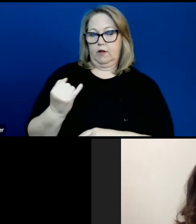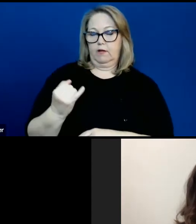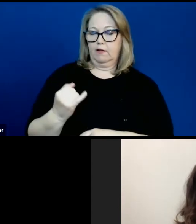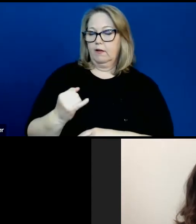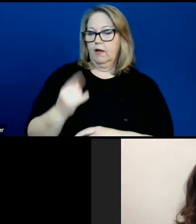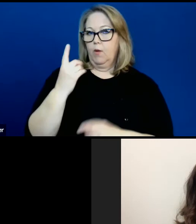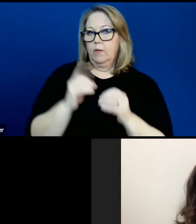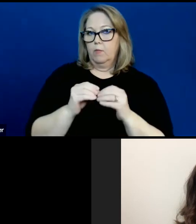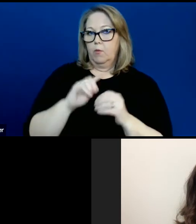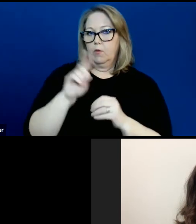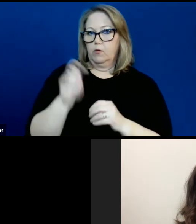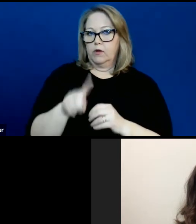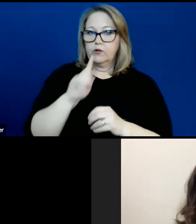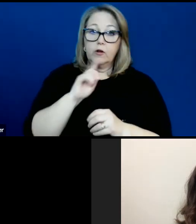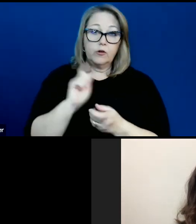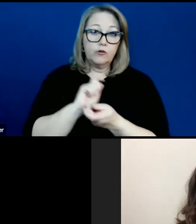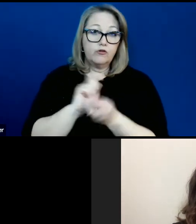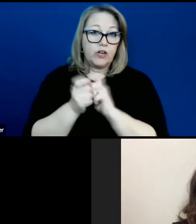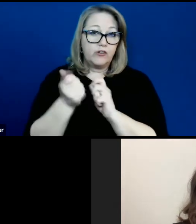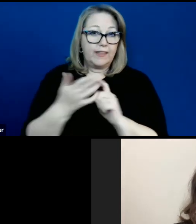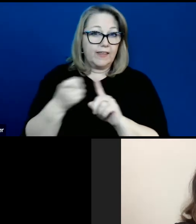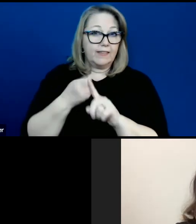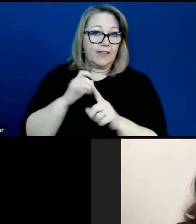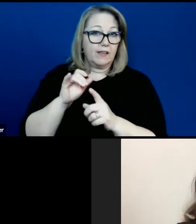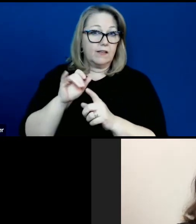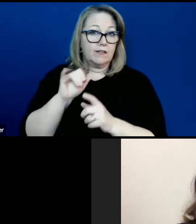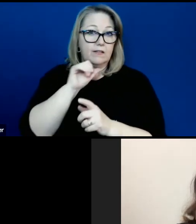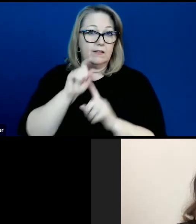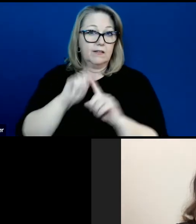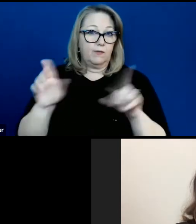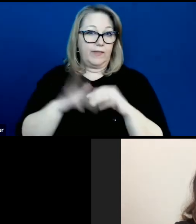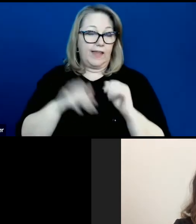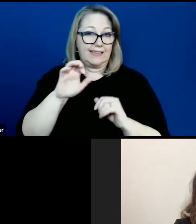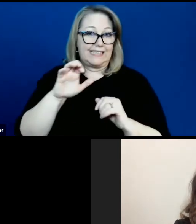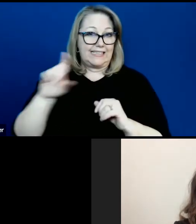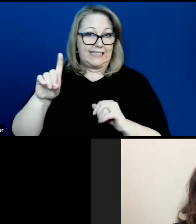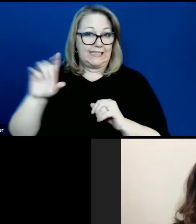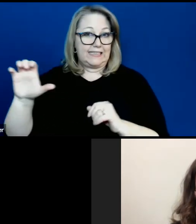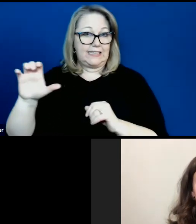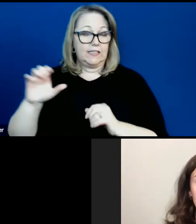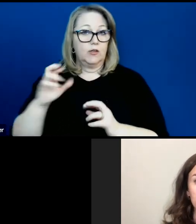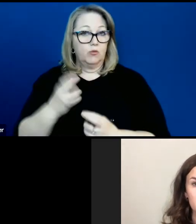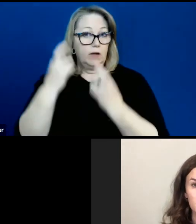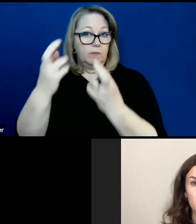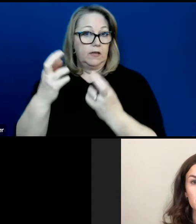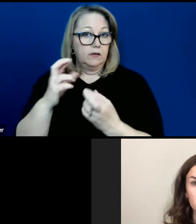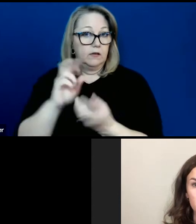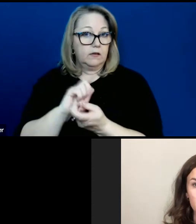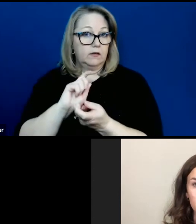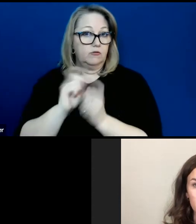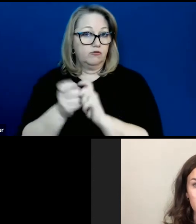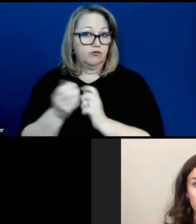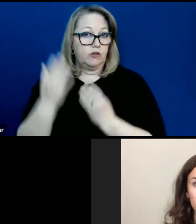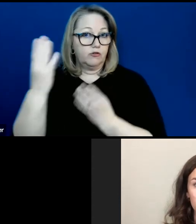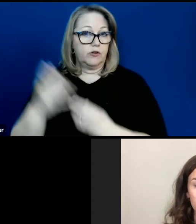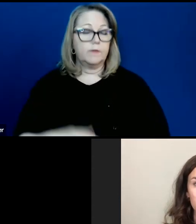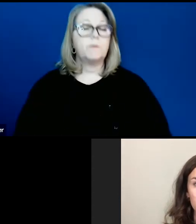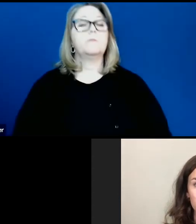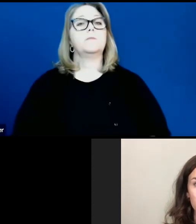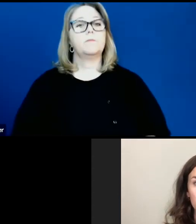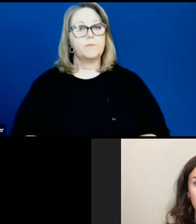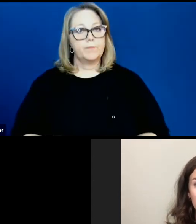recommended changes? Nevada is, every state is unique, but Nevada is particularly unique. We will take